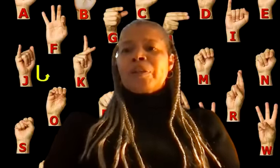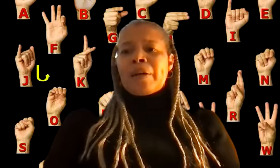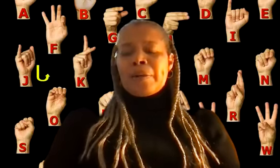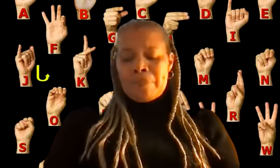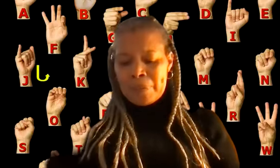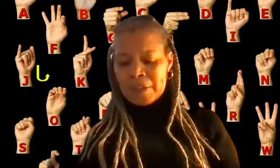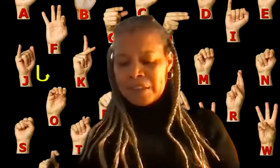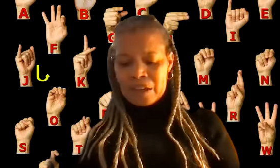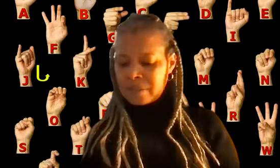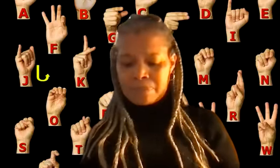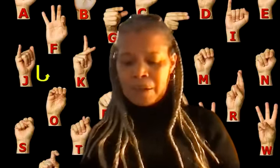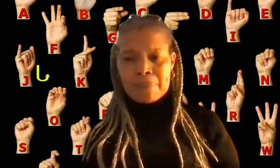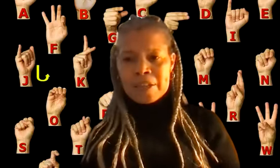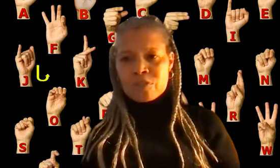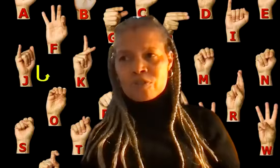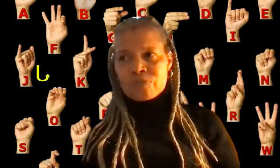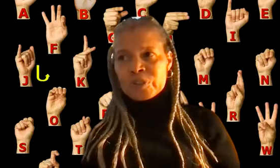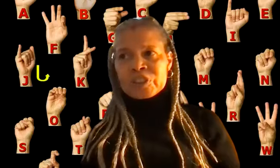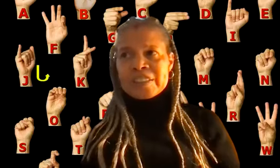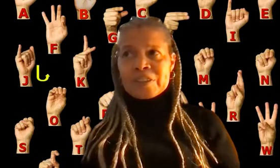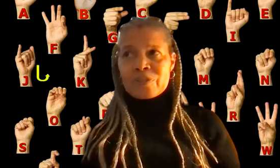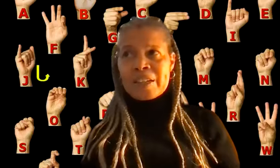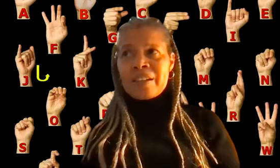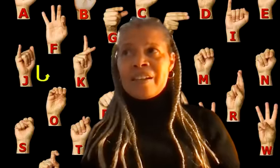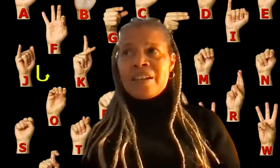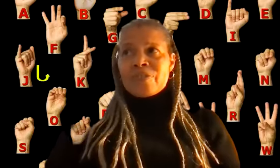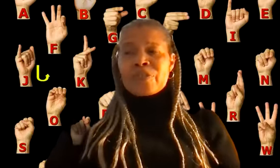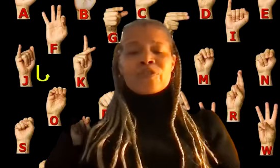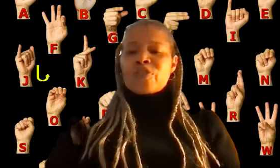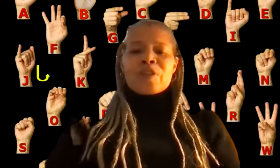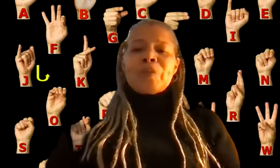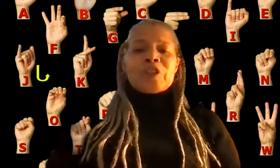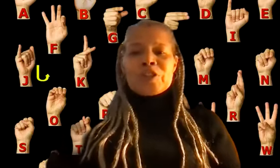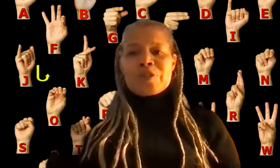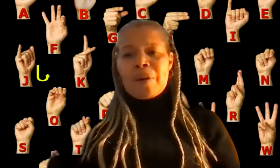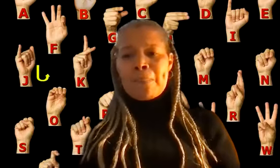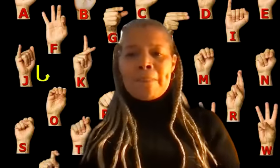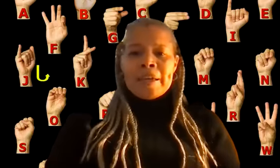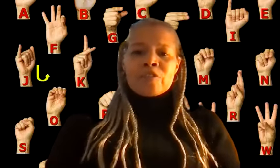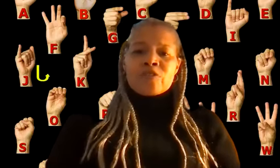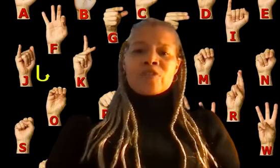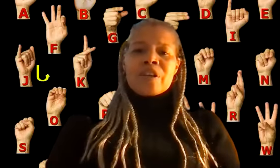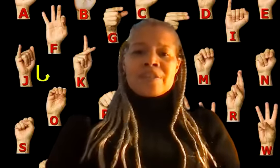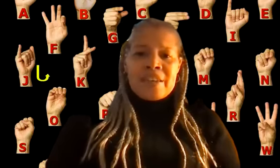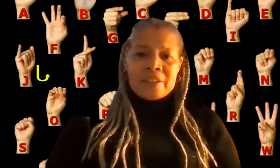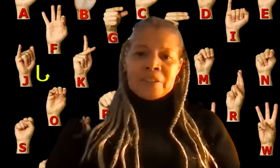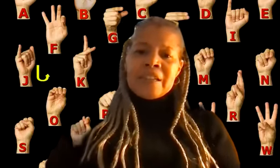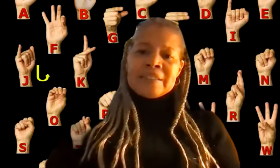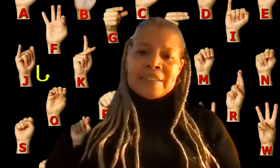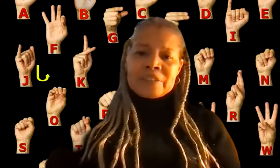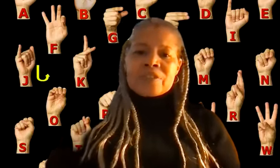of my, my podcast is about managers versus leaders. Right. And so this simple term managers tell leaders